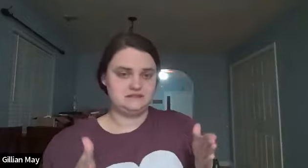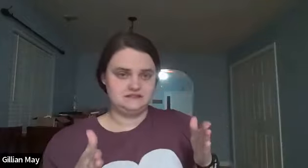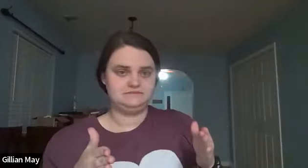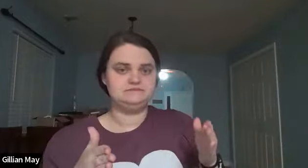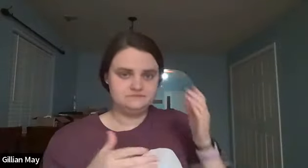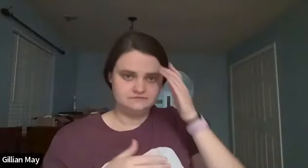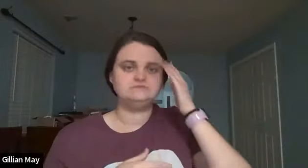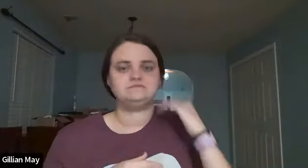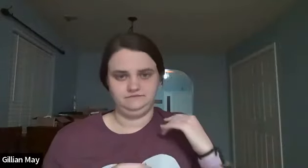Therapist.